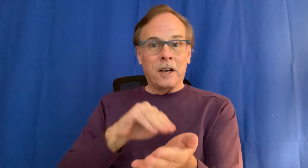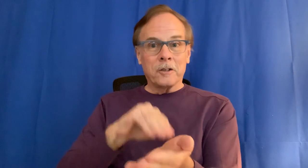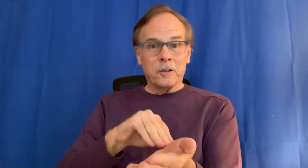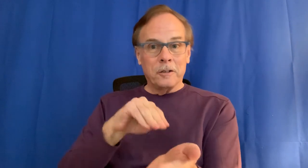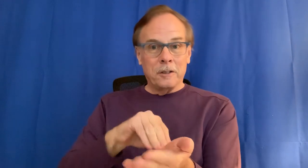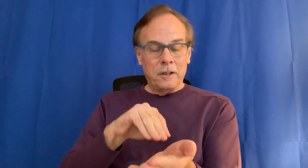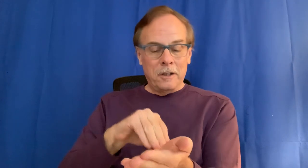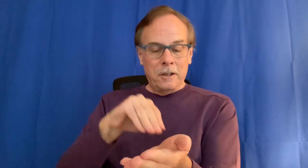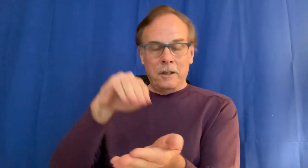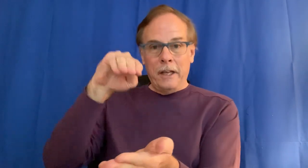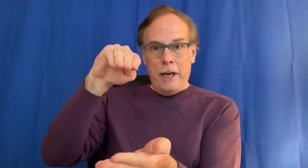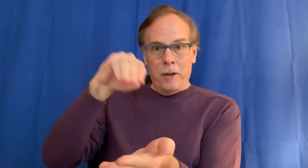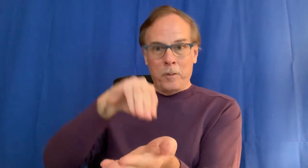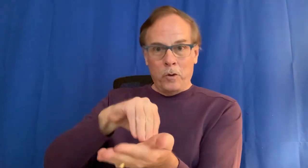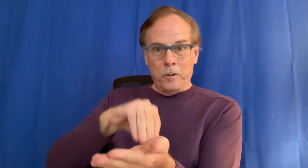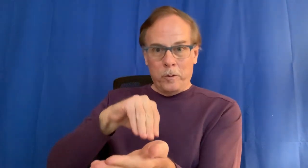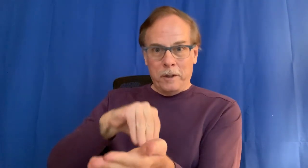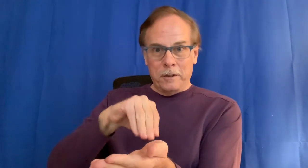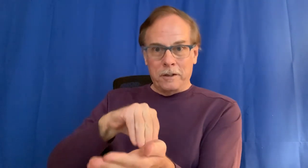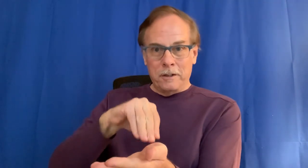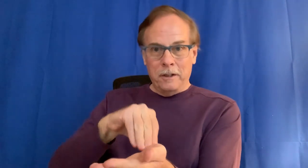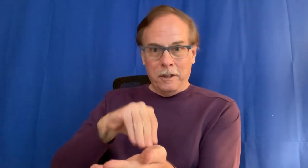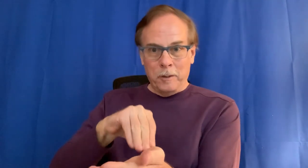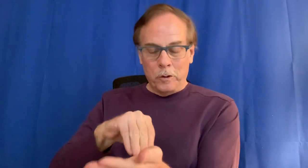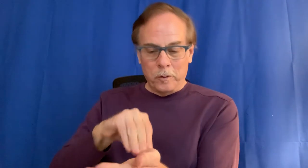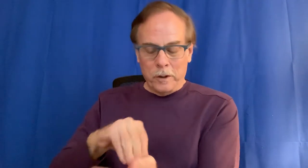doctor. The M on the wrist. The M on the wrist.